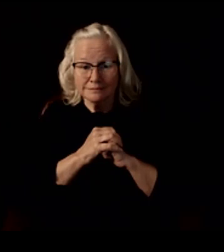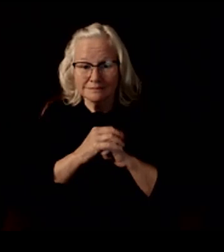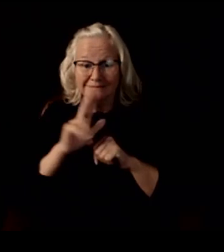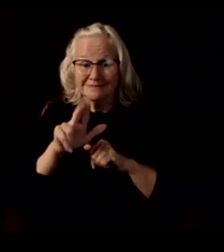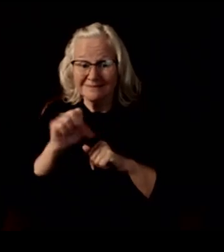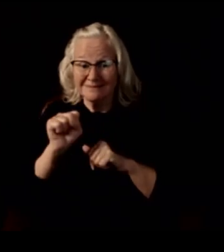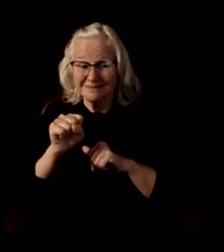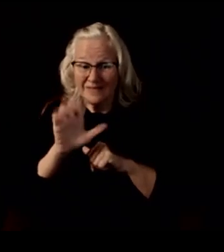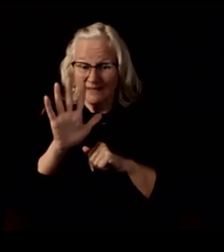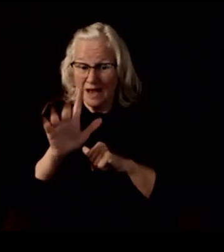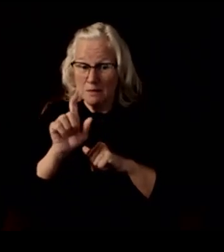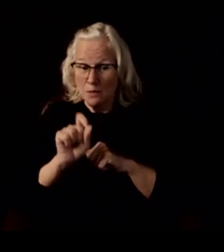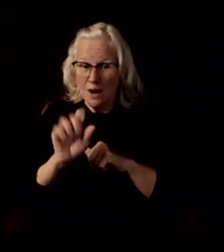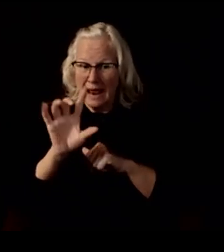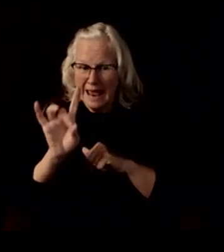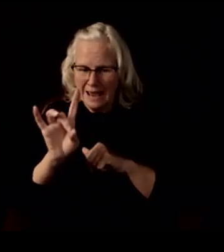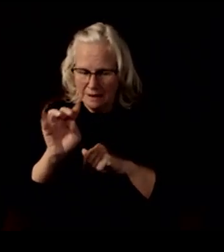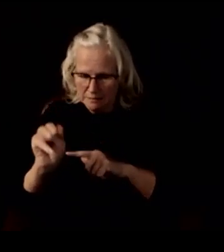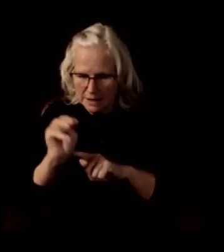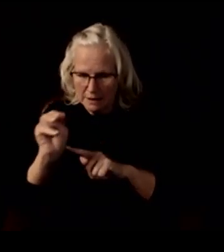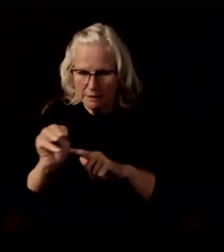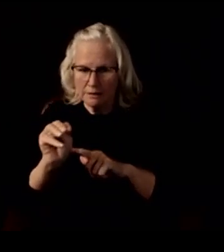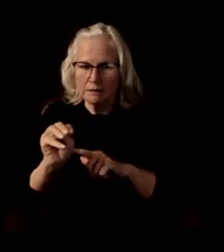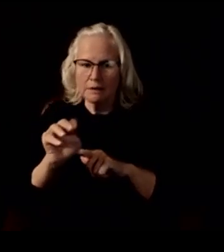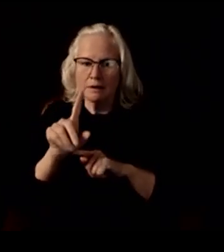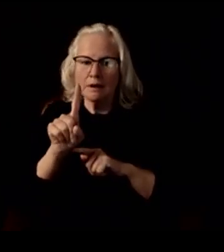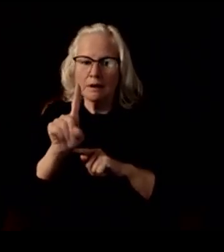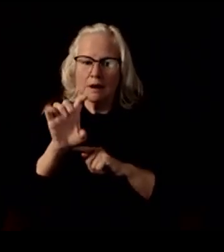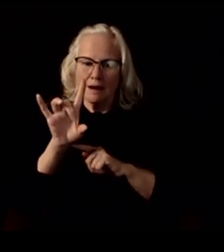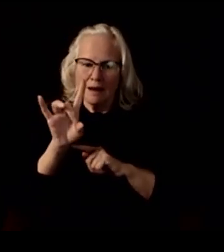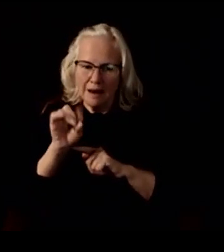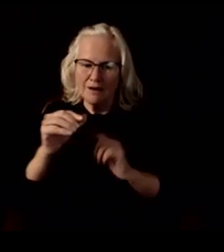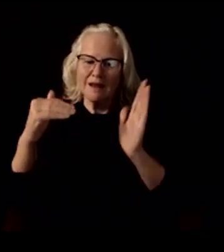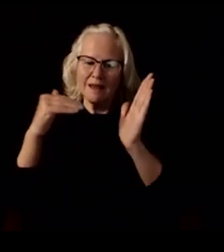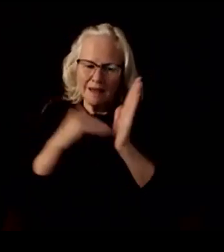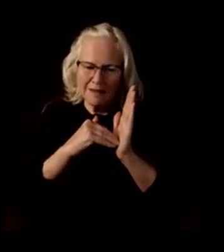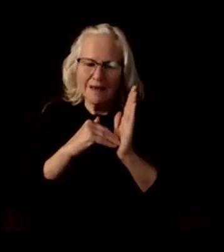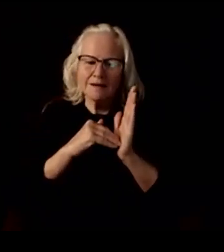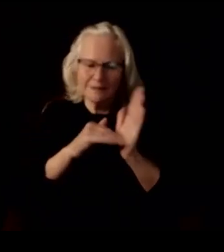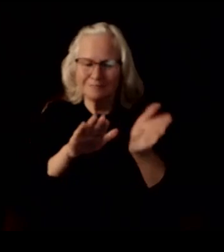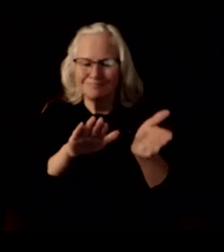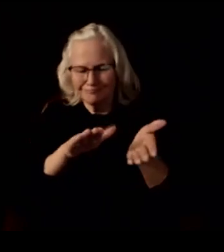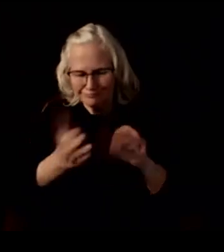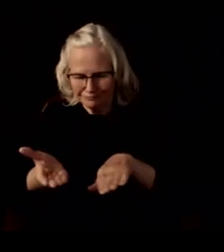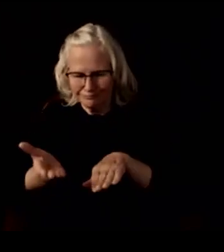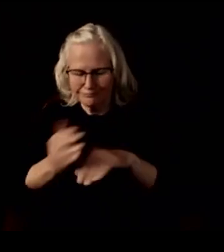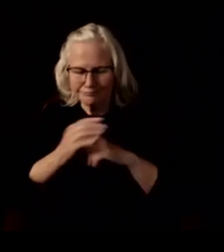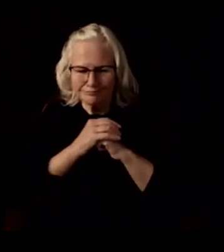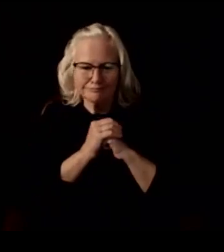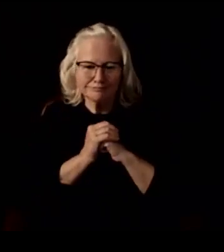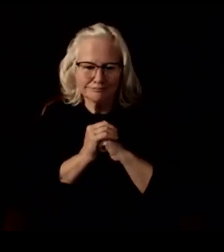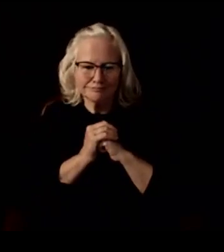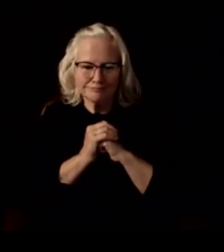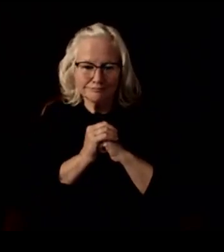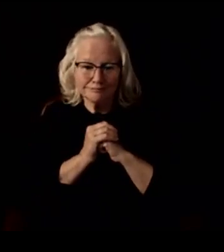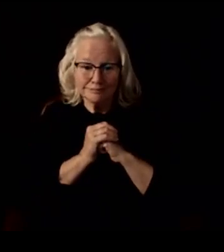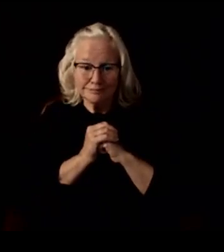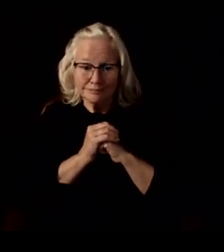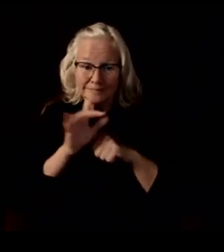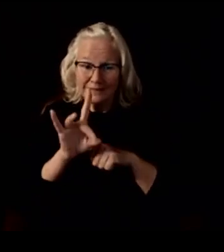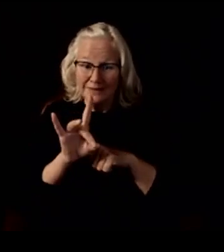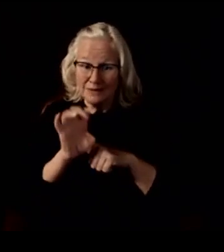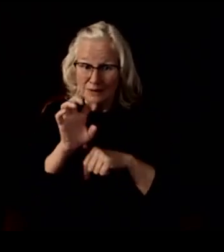and 180,000 deaths. In Minnesota, we went up 862 cases from yesterday